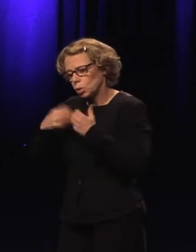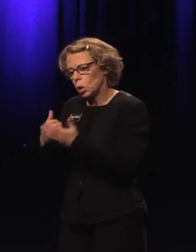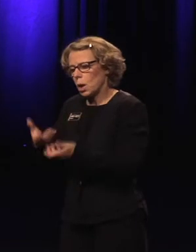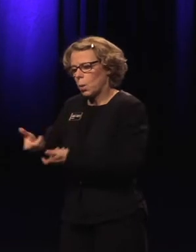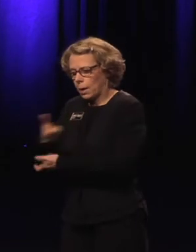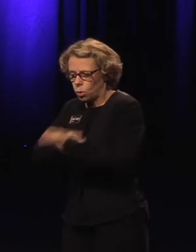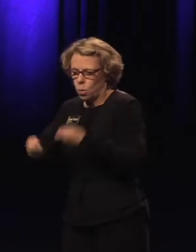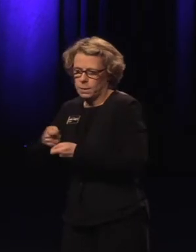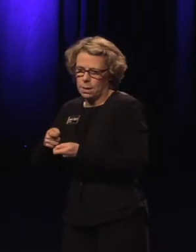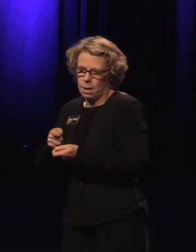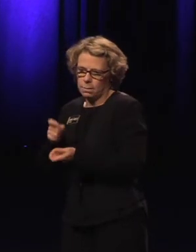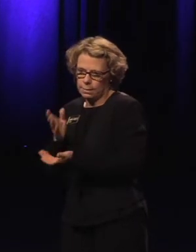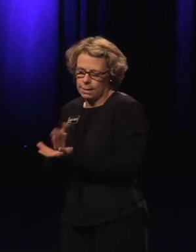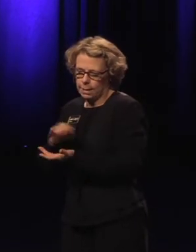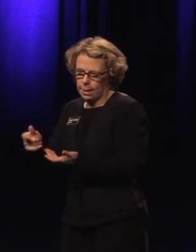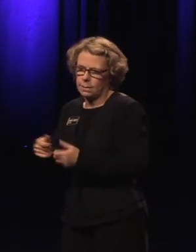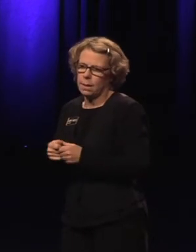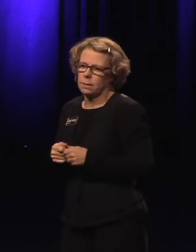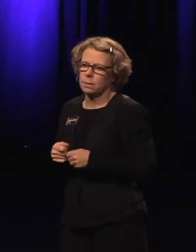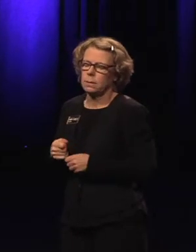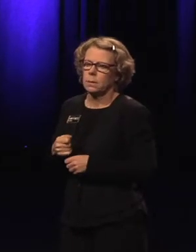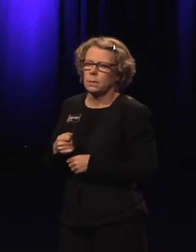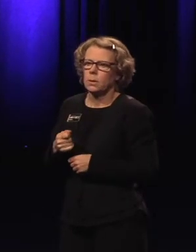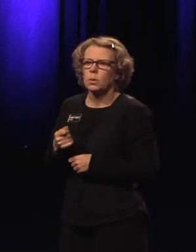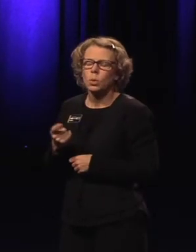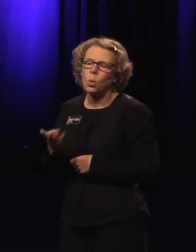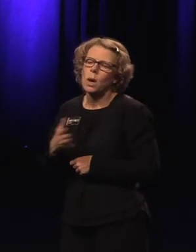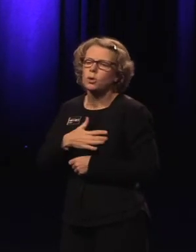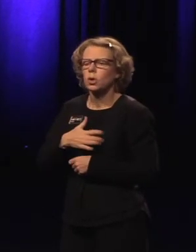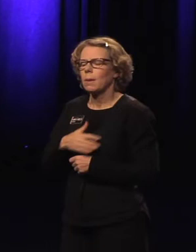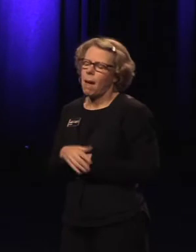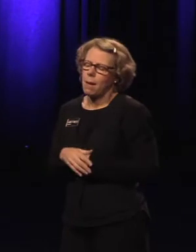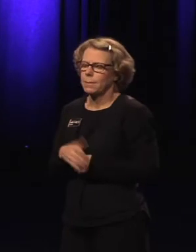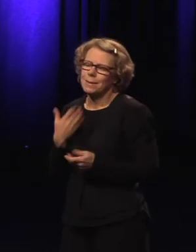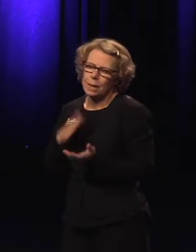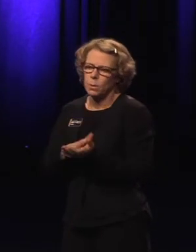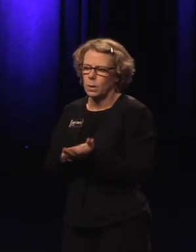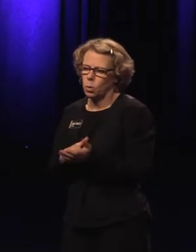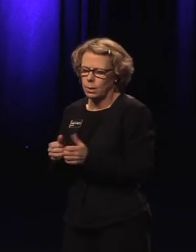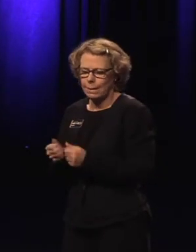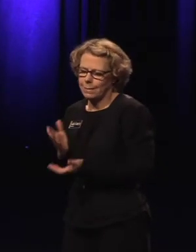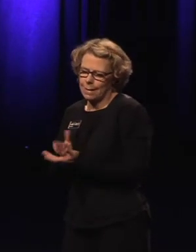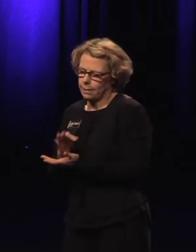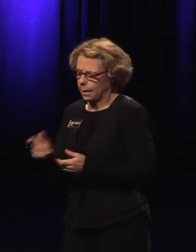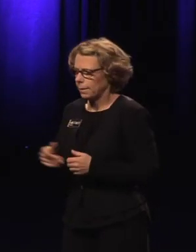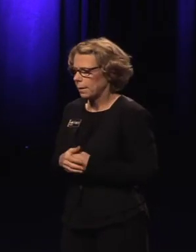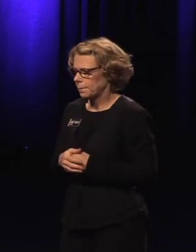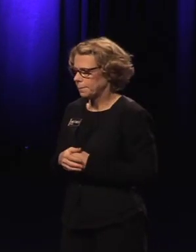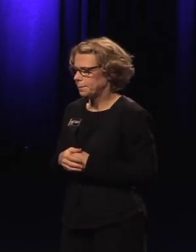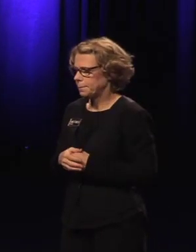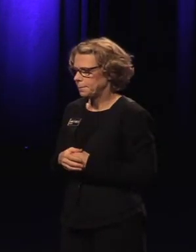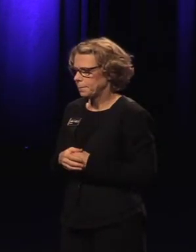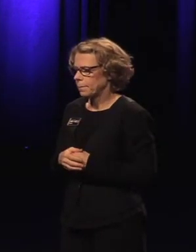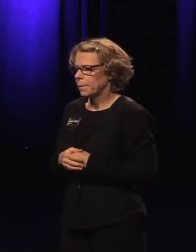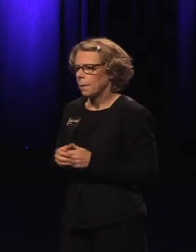aspirations, not rights to which people are entitled. So when I tell you this, I'm telling you